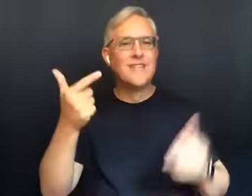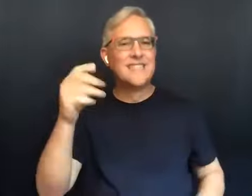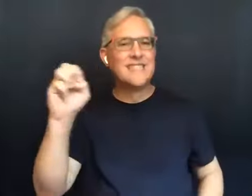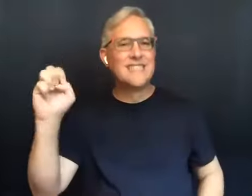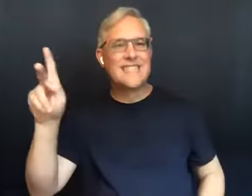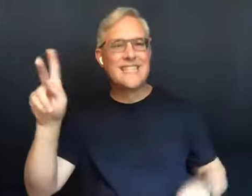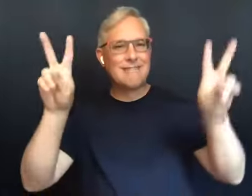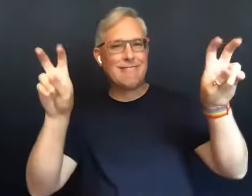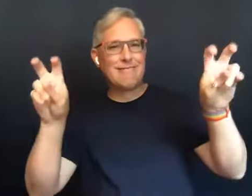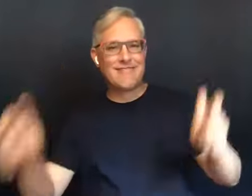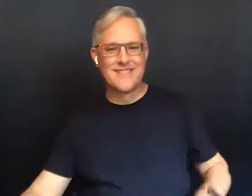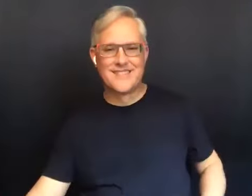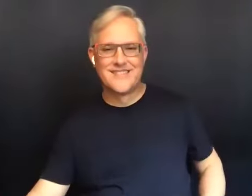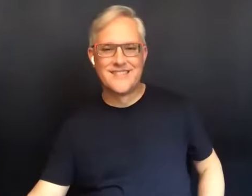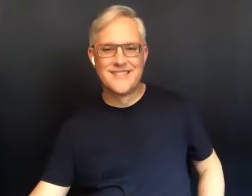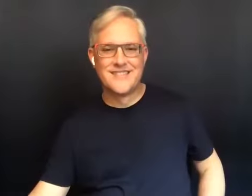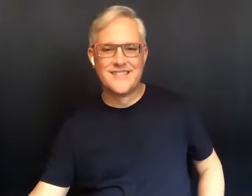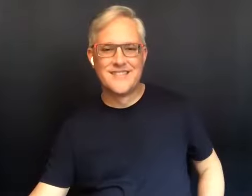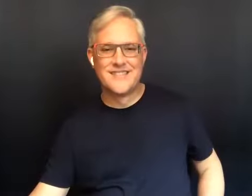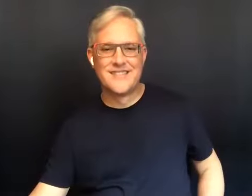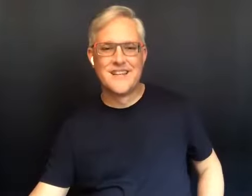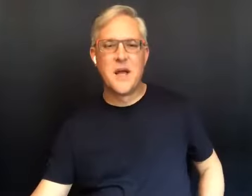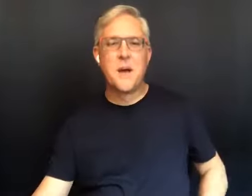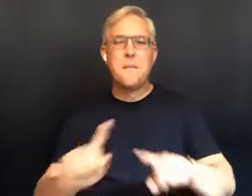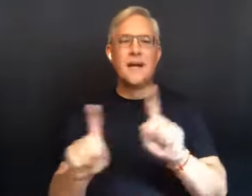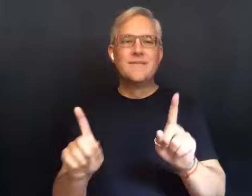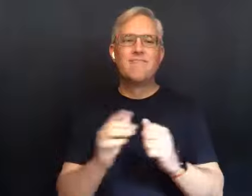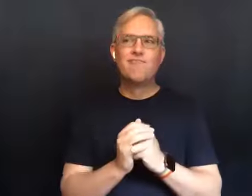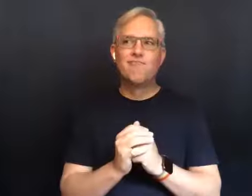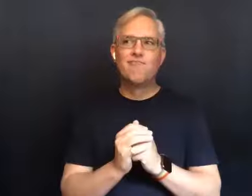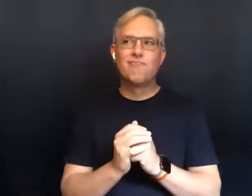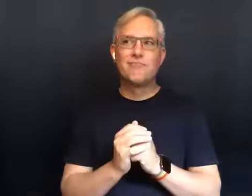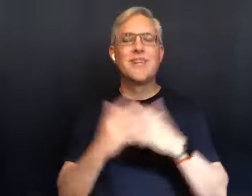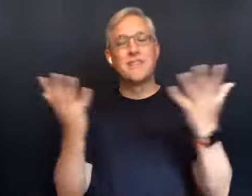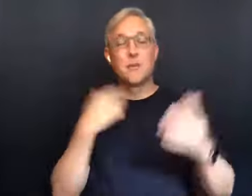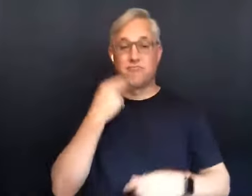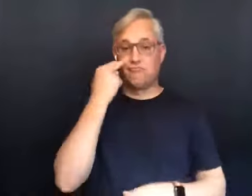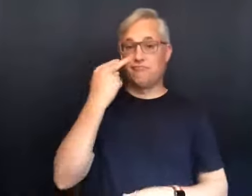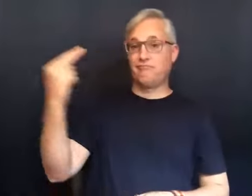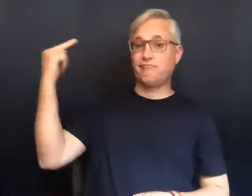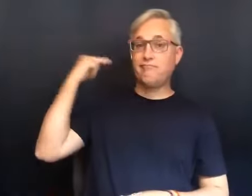and like me, fell in love with it and just became a service geek, really. But it didn't.